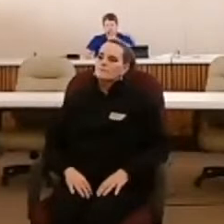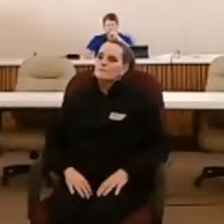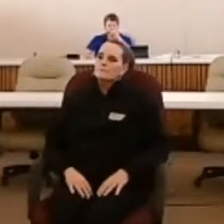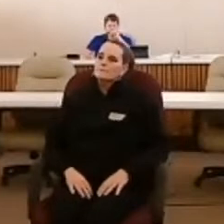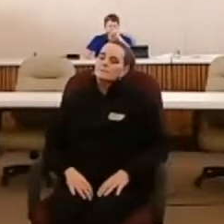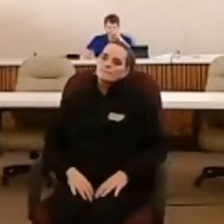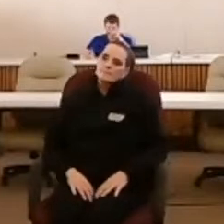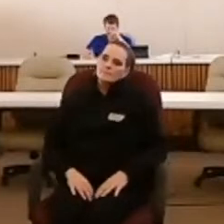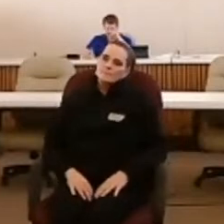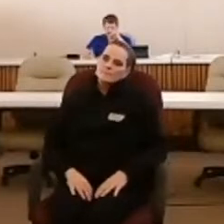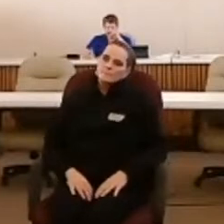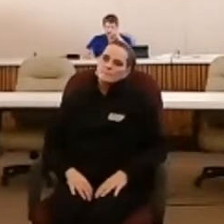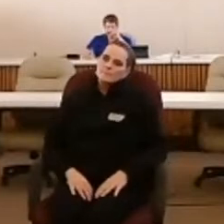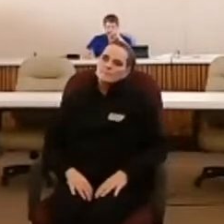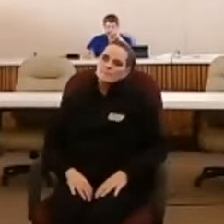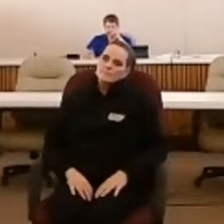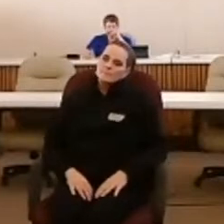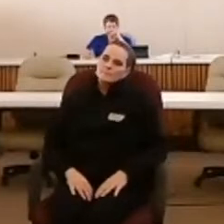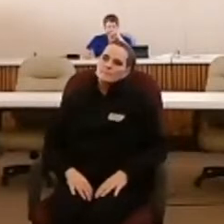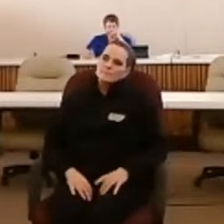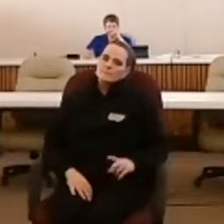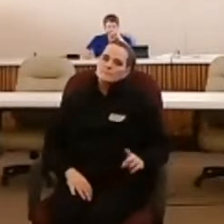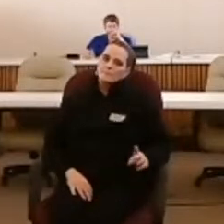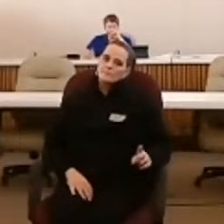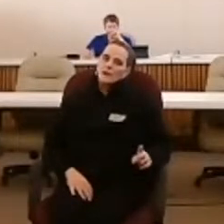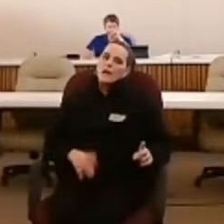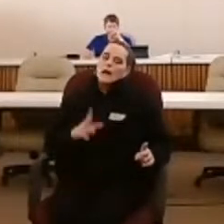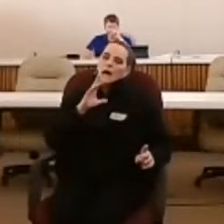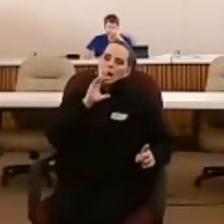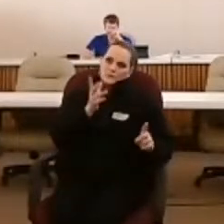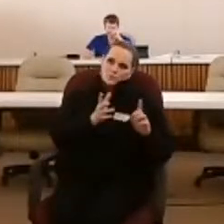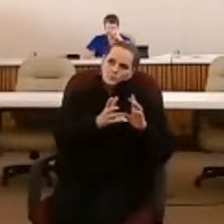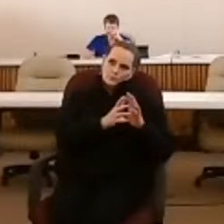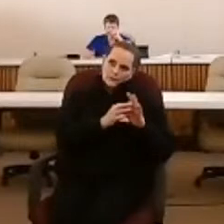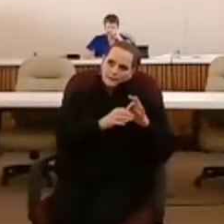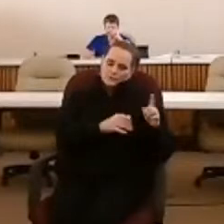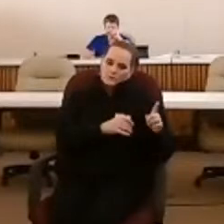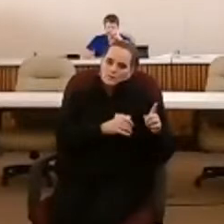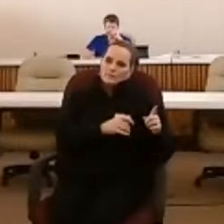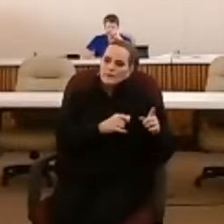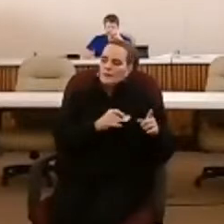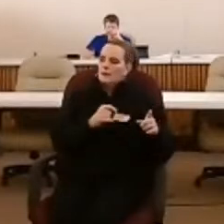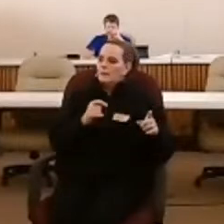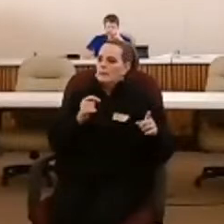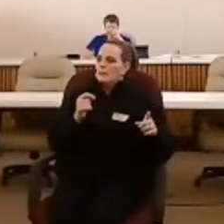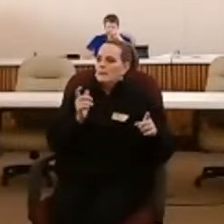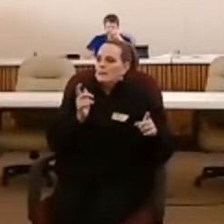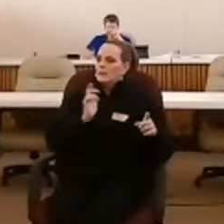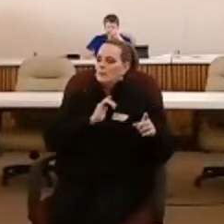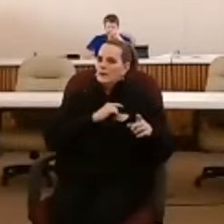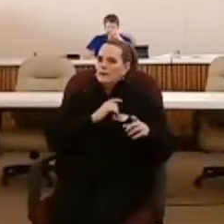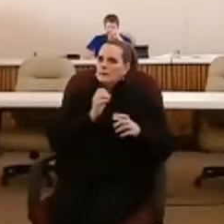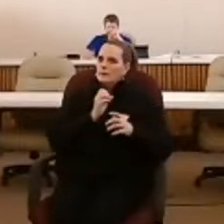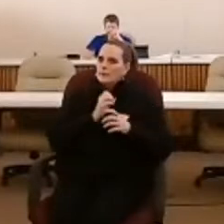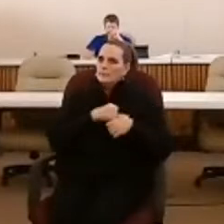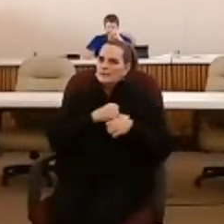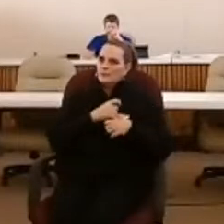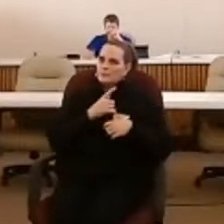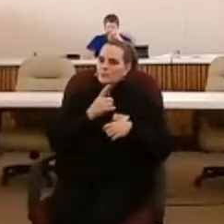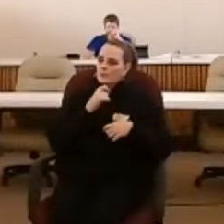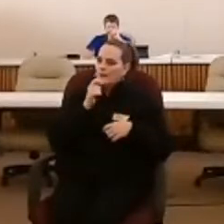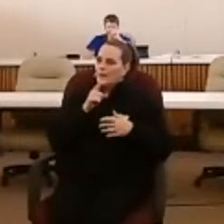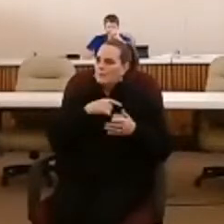Go ahead, Craig. Hi, I just want to go into the maintenance of the cul-de-sac. Can we make sure that we're not paying our contractor to mow